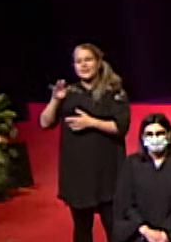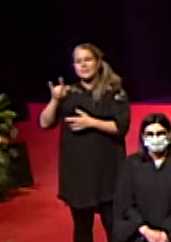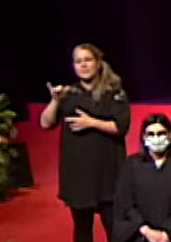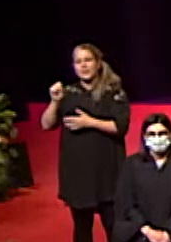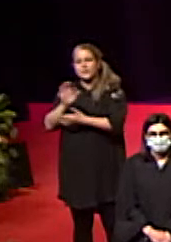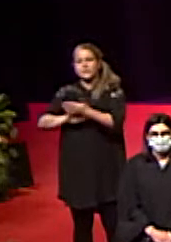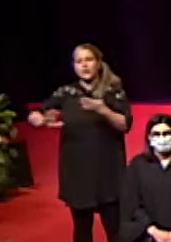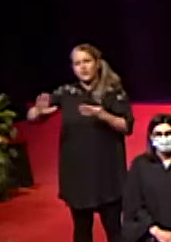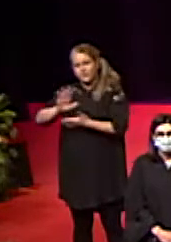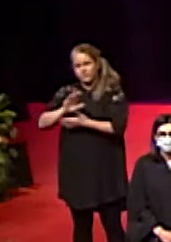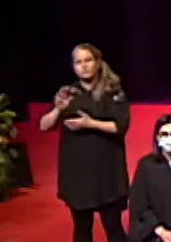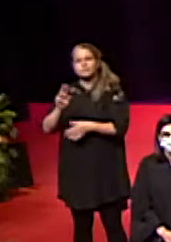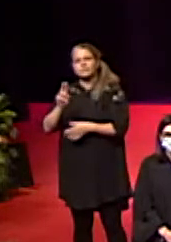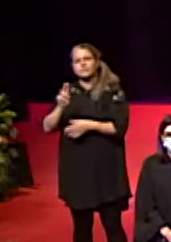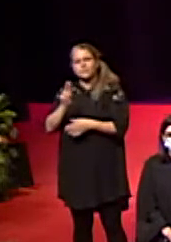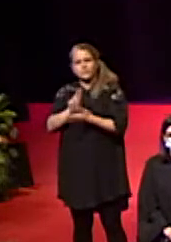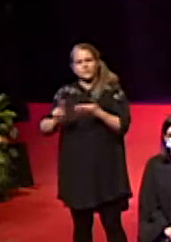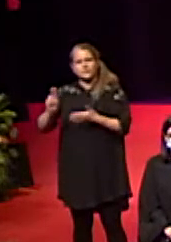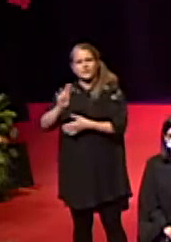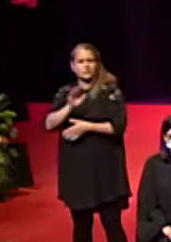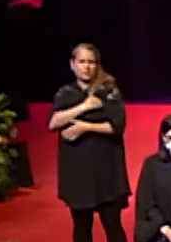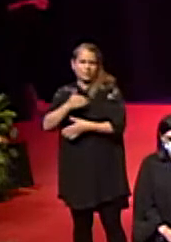Toronto. President McCurley.